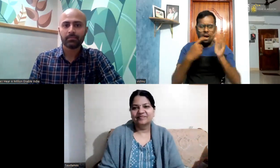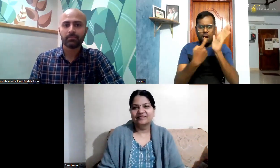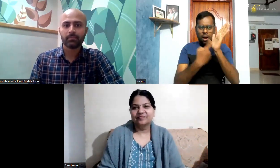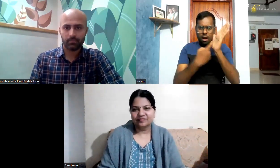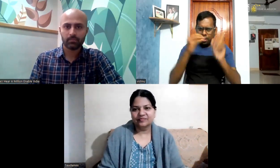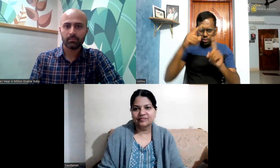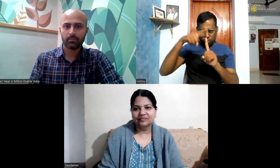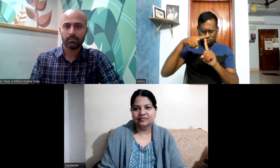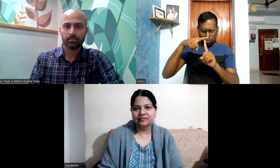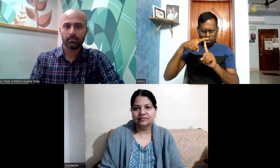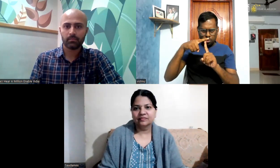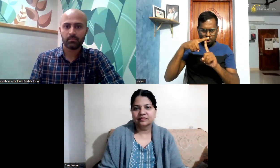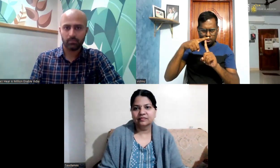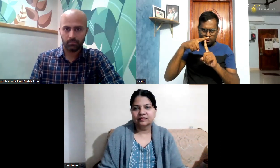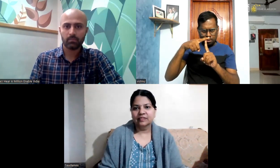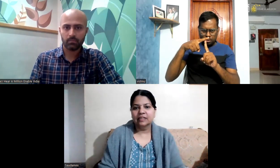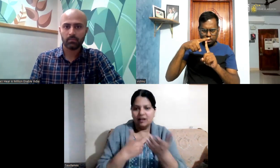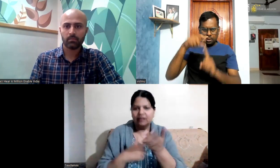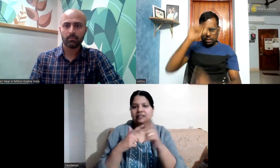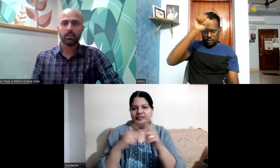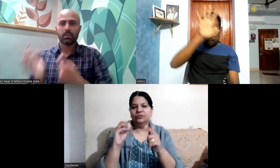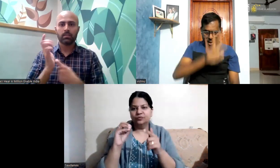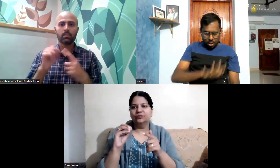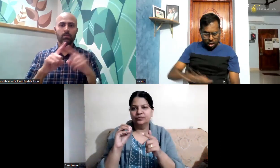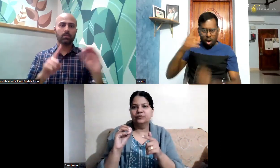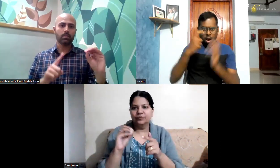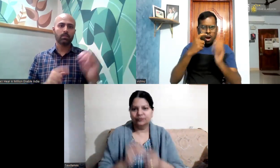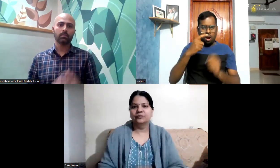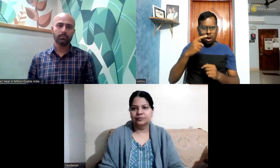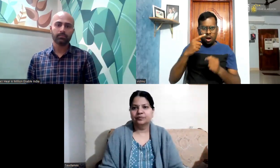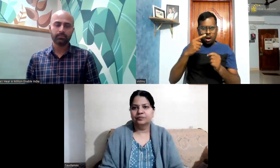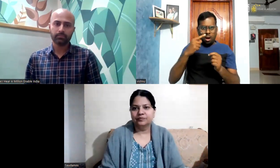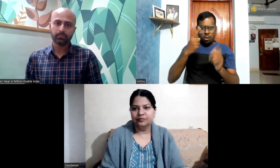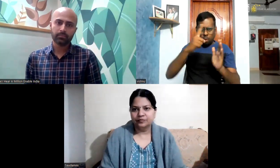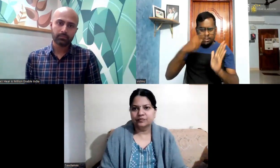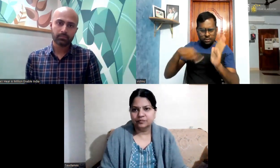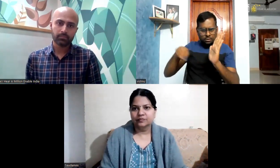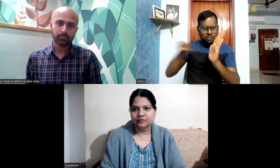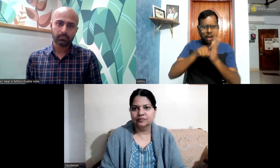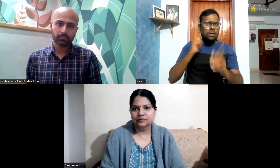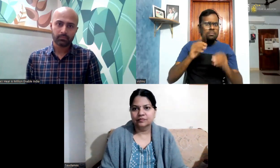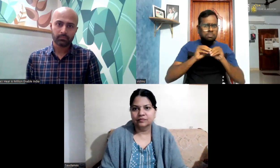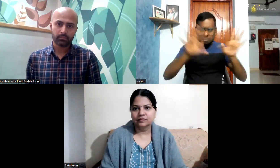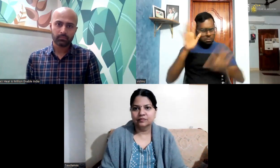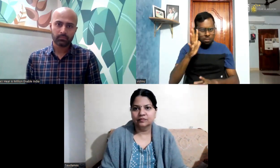So I would like to ask you related to the RT office.